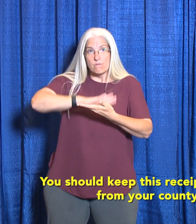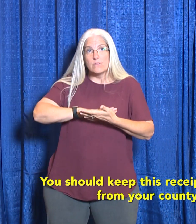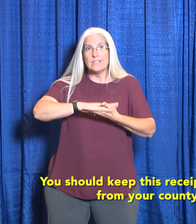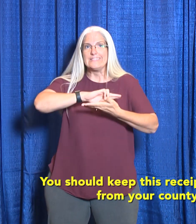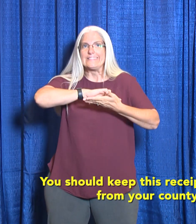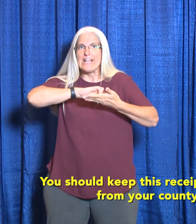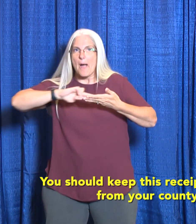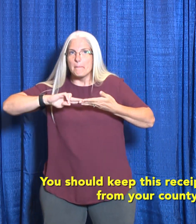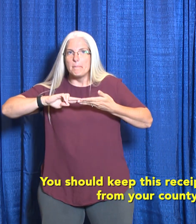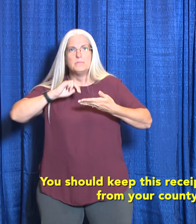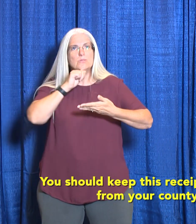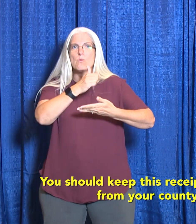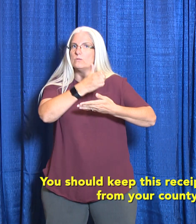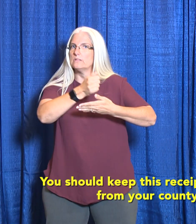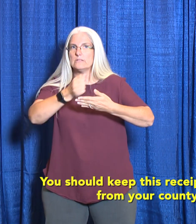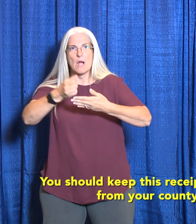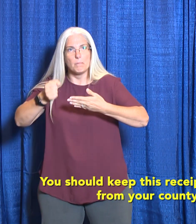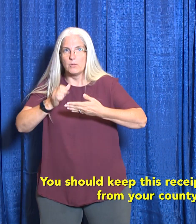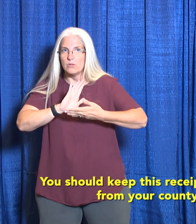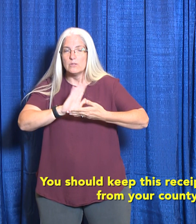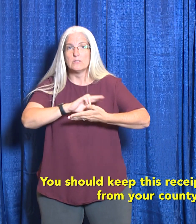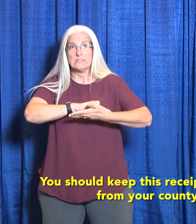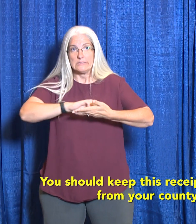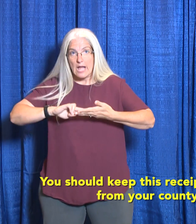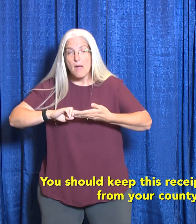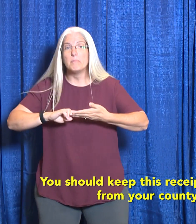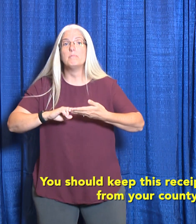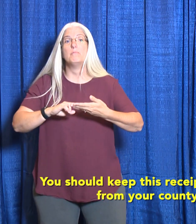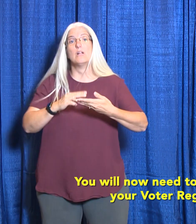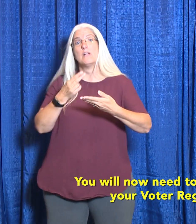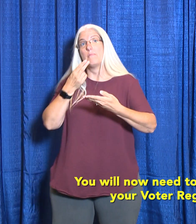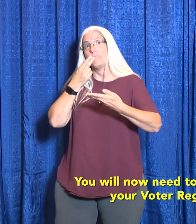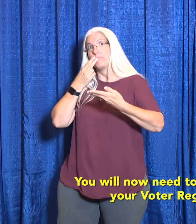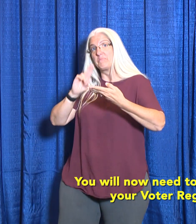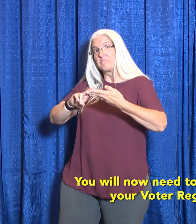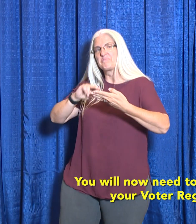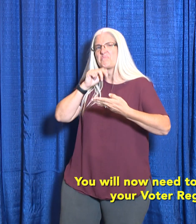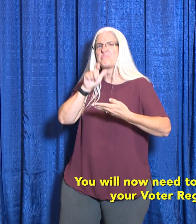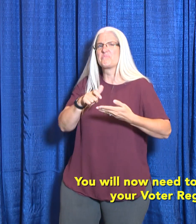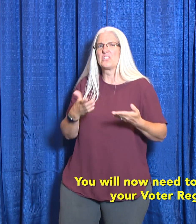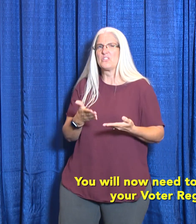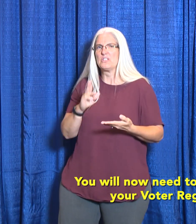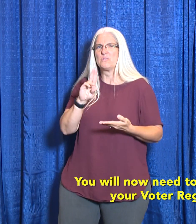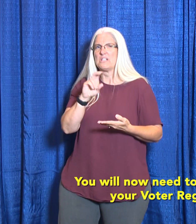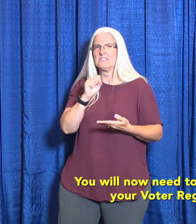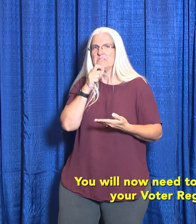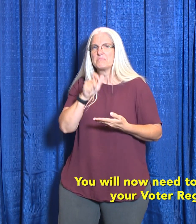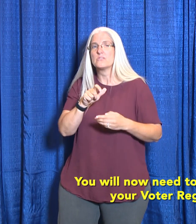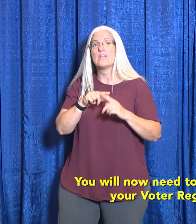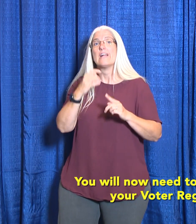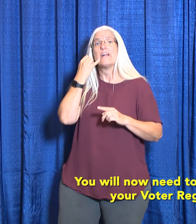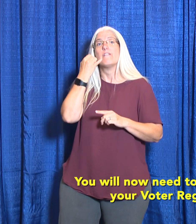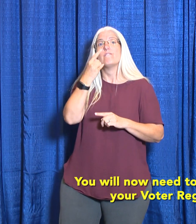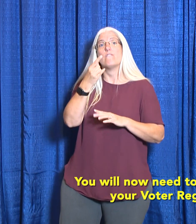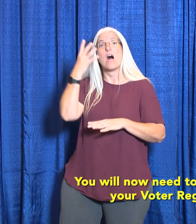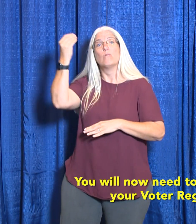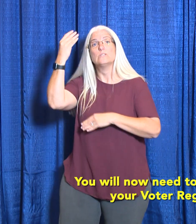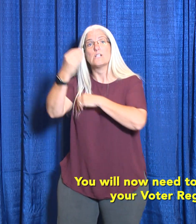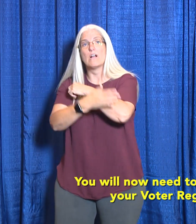this receipt until you receive a notice from your county elections official. You will now need to fold and tape to seal your voter